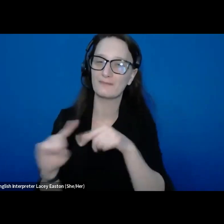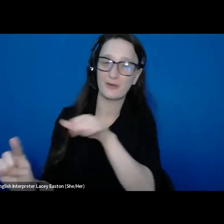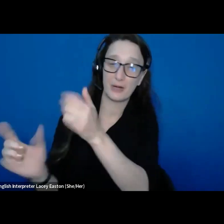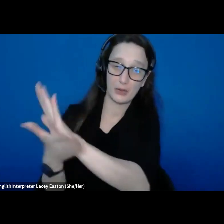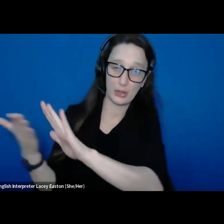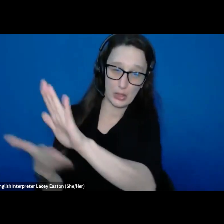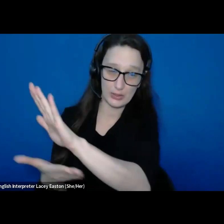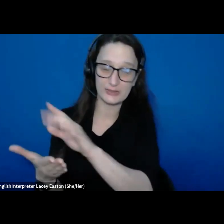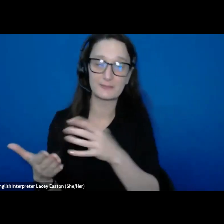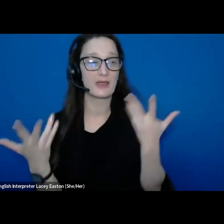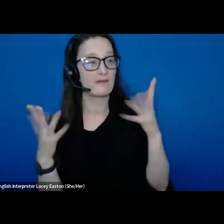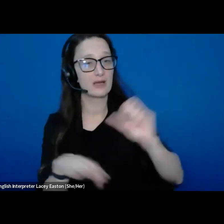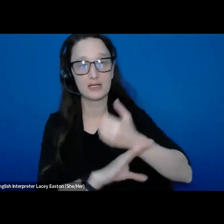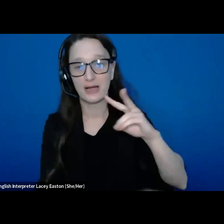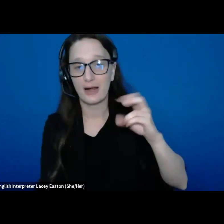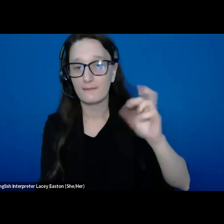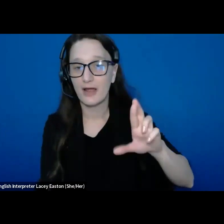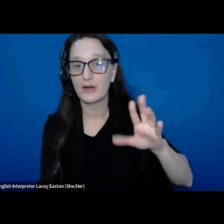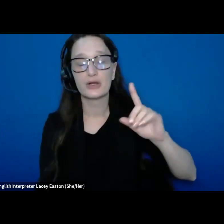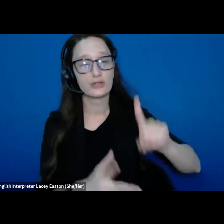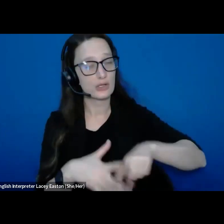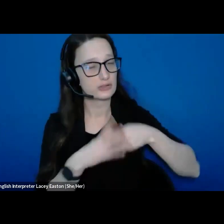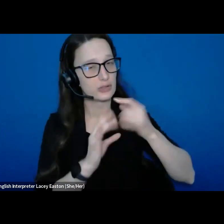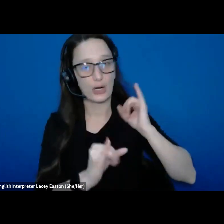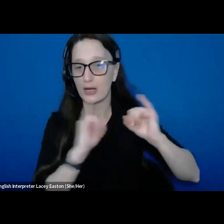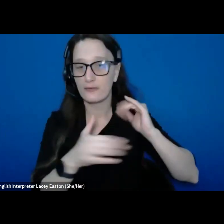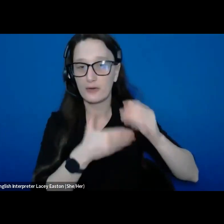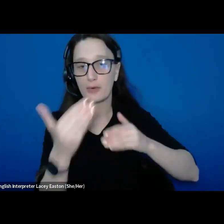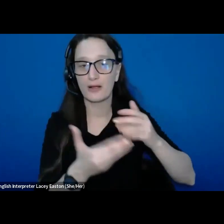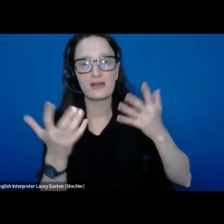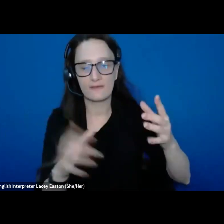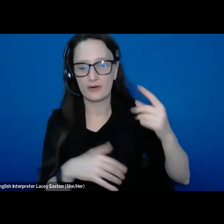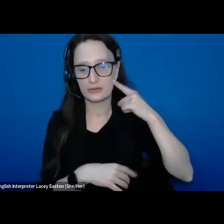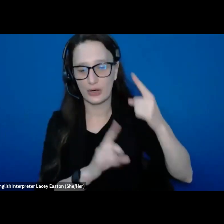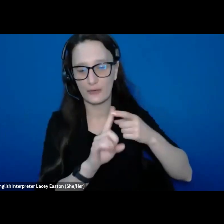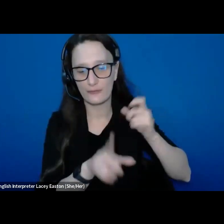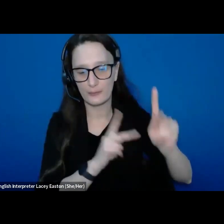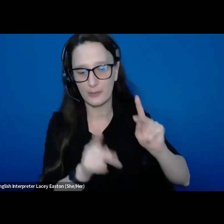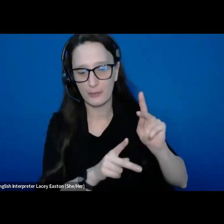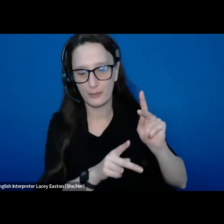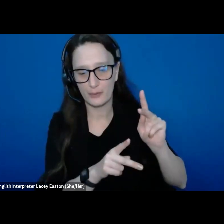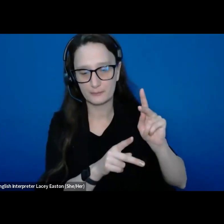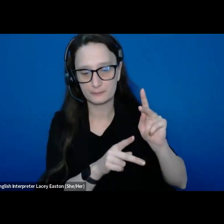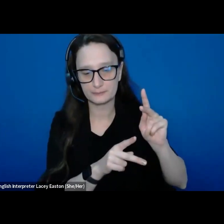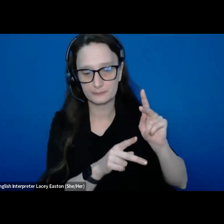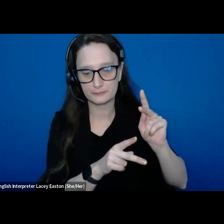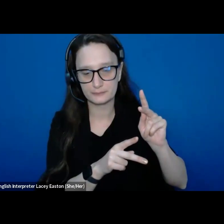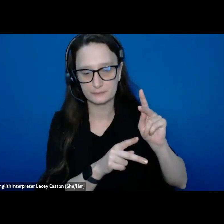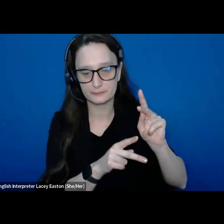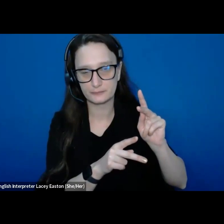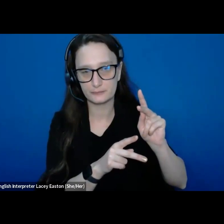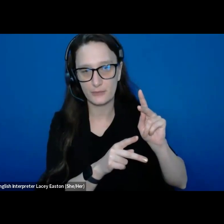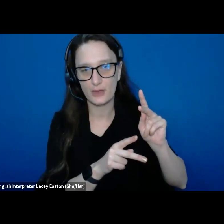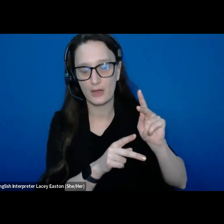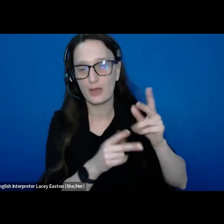began interviews. I've already heard back from people that have been interviewed, and families that have been interviewed. People are so excited to get that